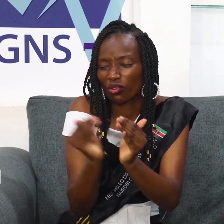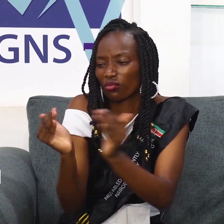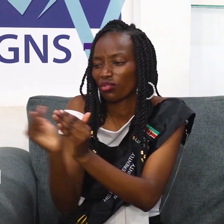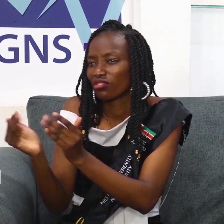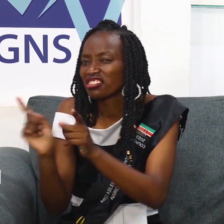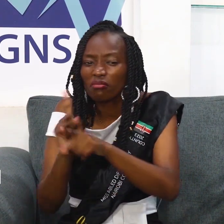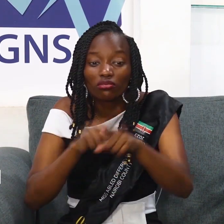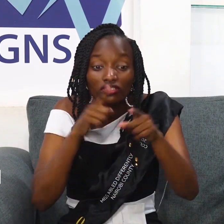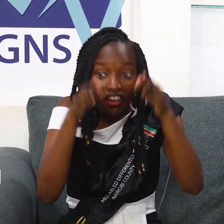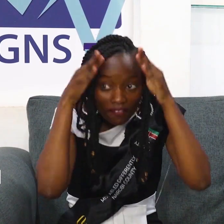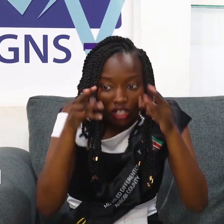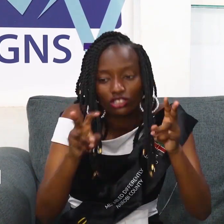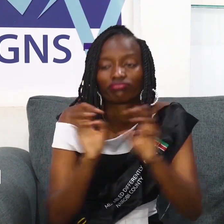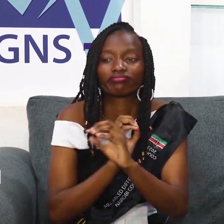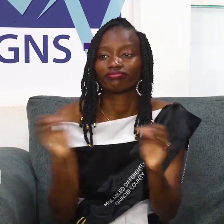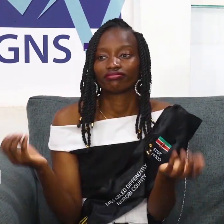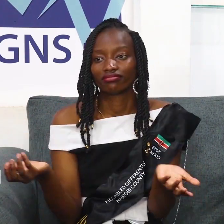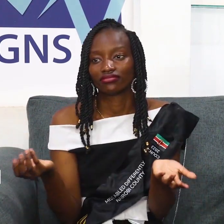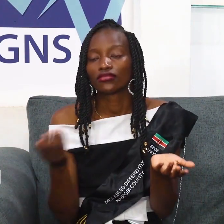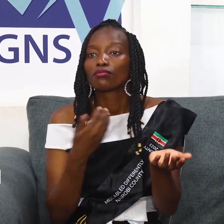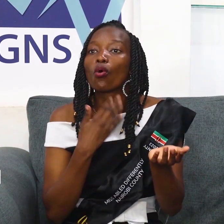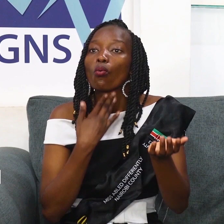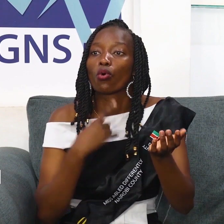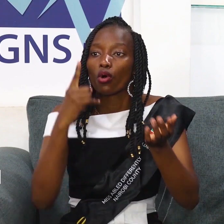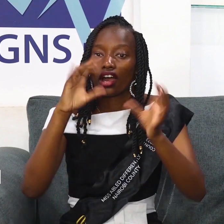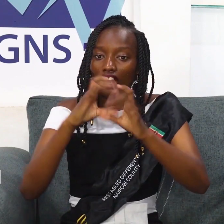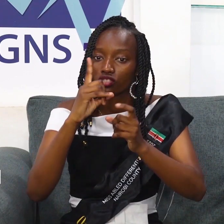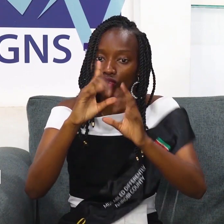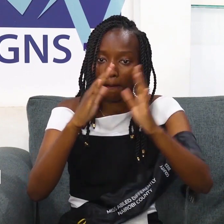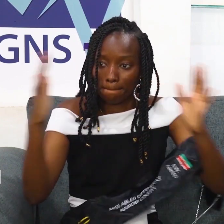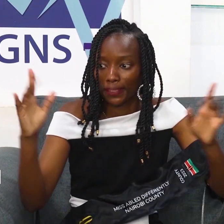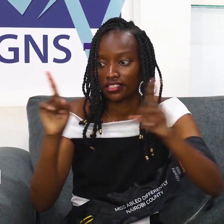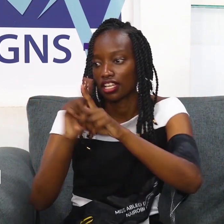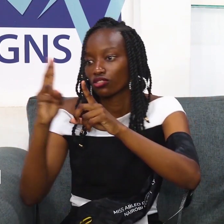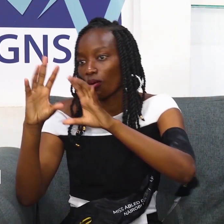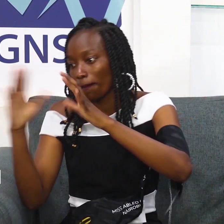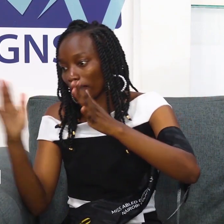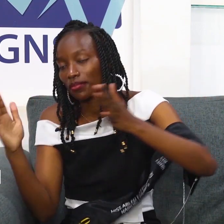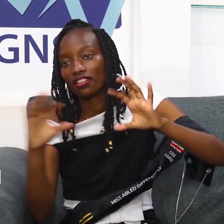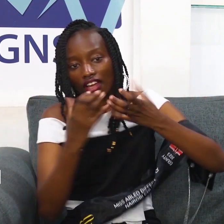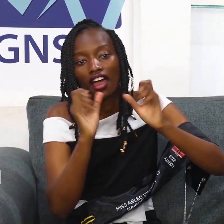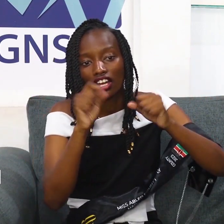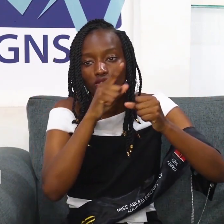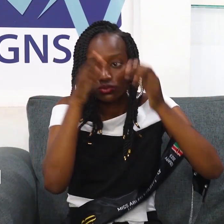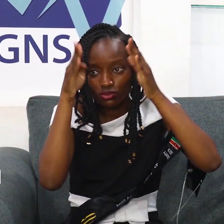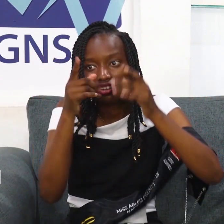distracted, because if it brings a lot of missing out in school.